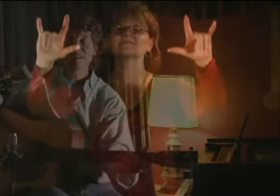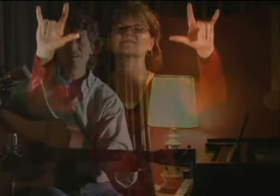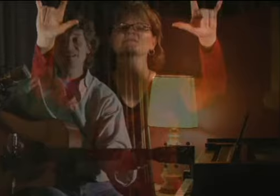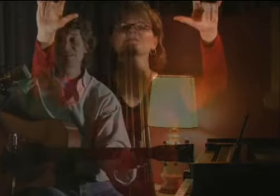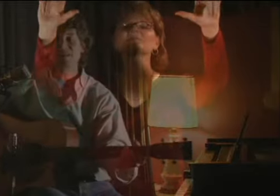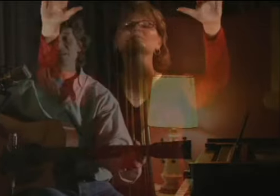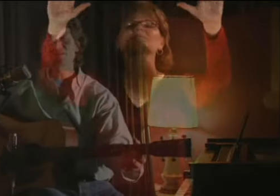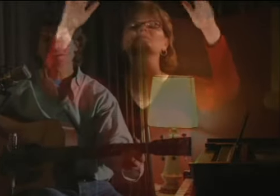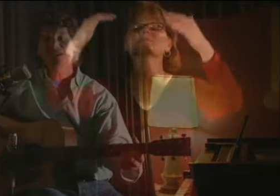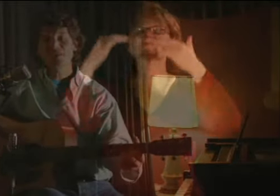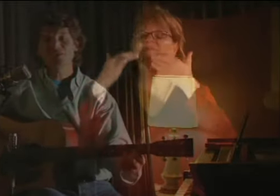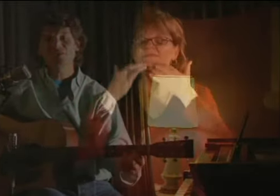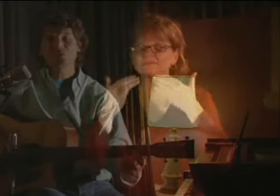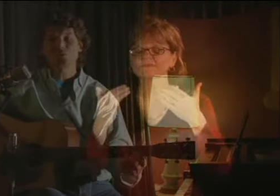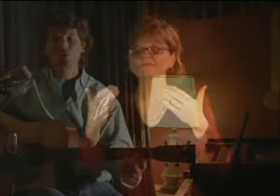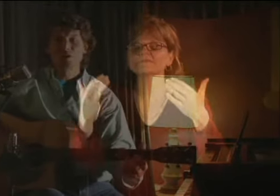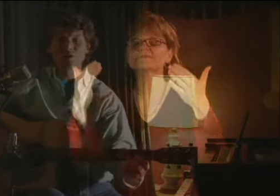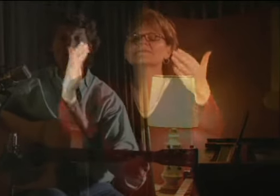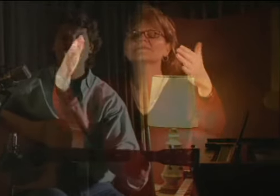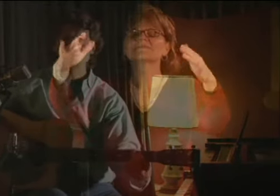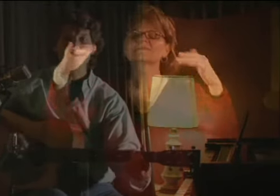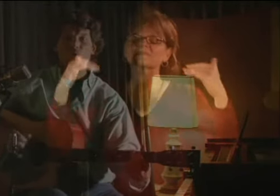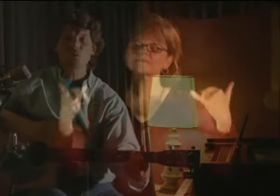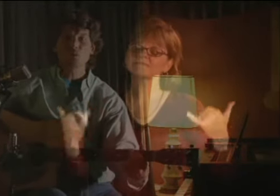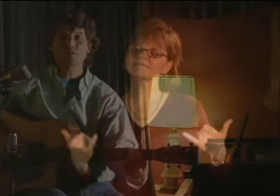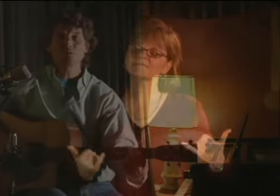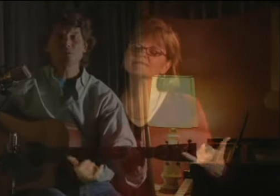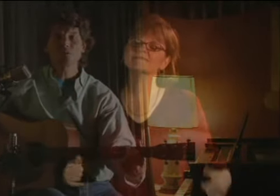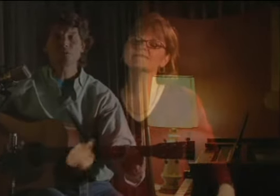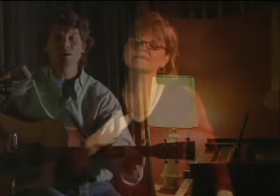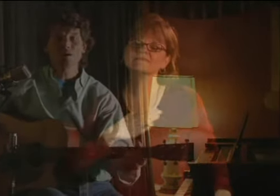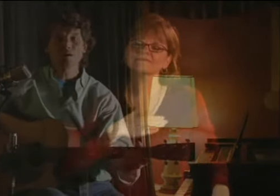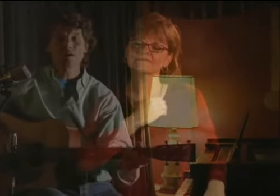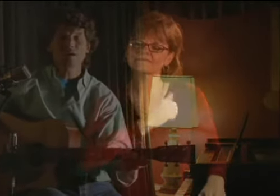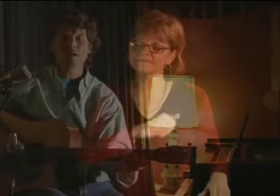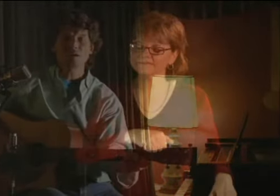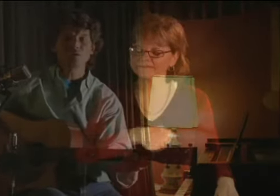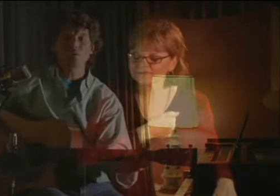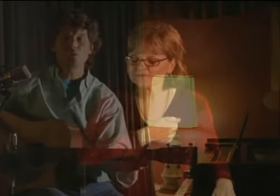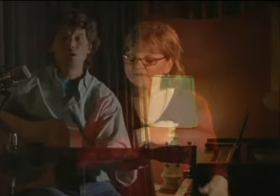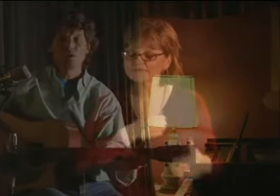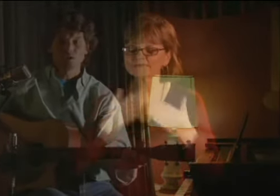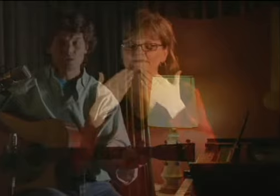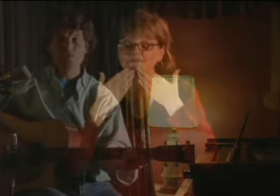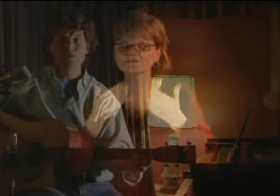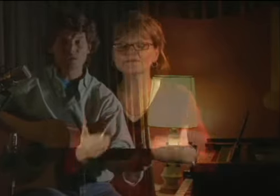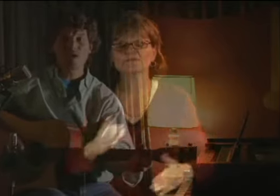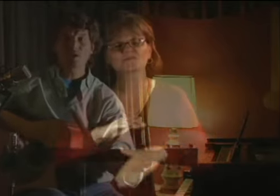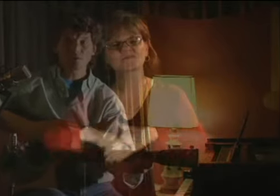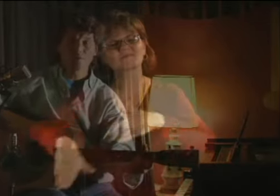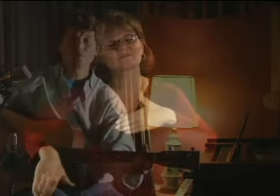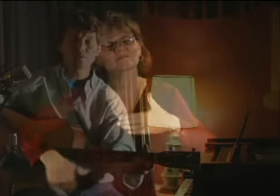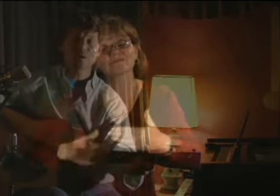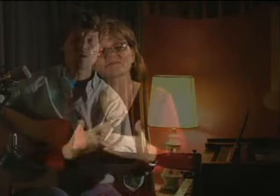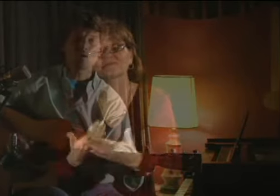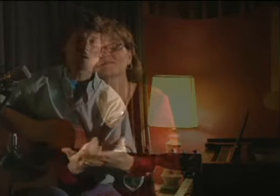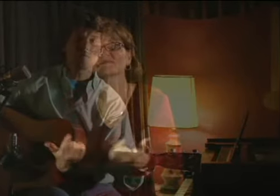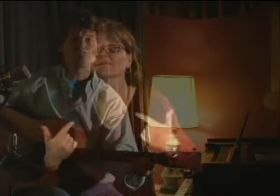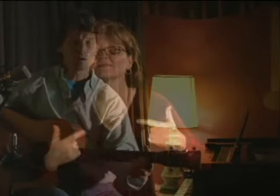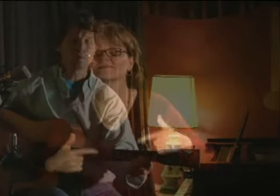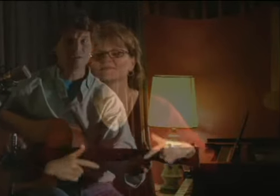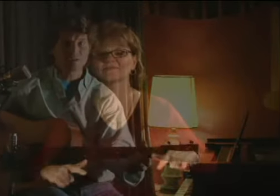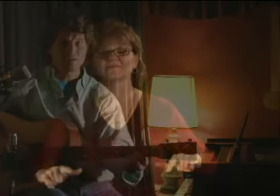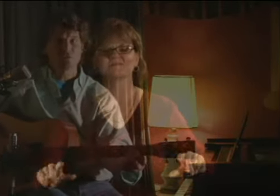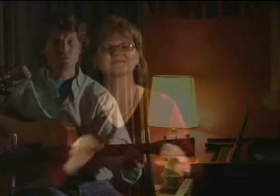Infinite love and gratitude in this moment is my attitude, giving thanks for all